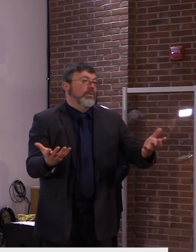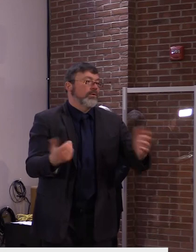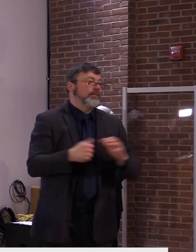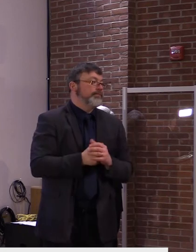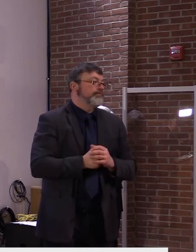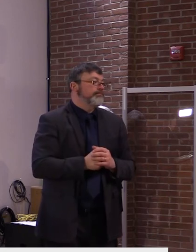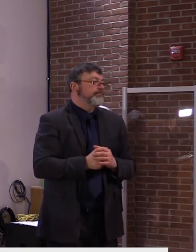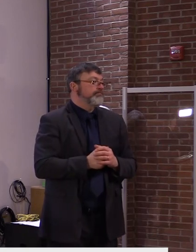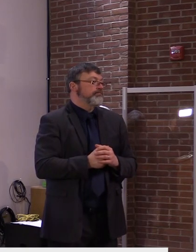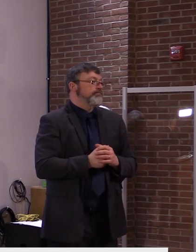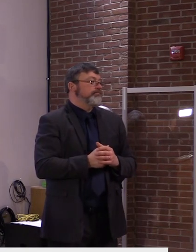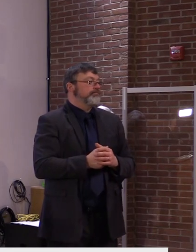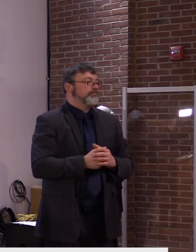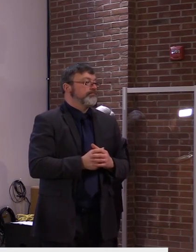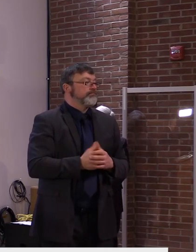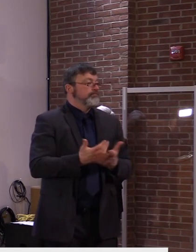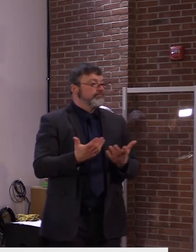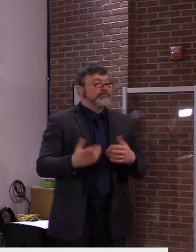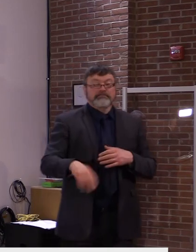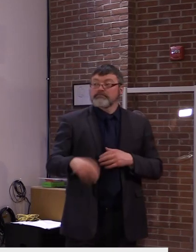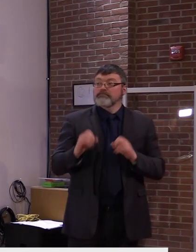Okay, thank you.